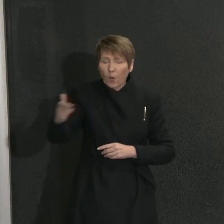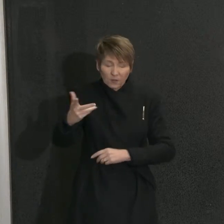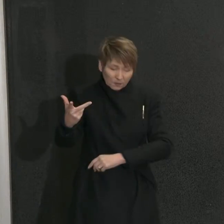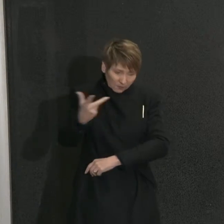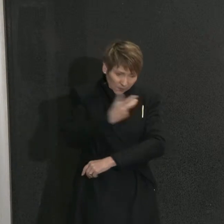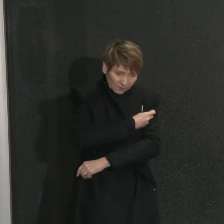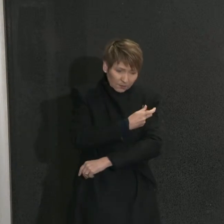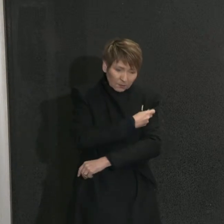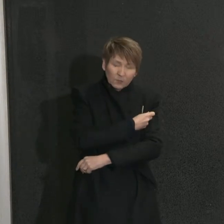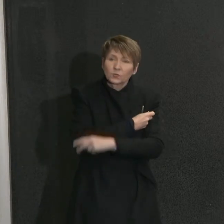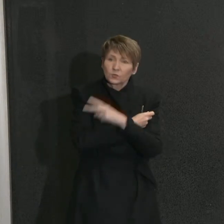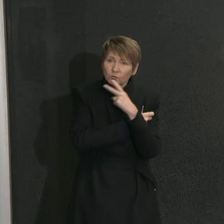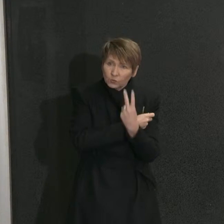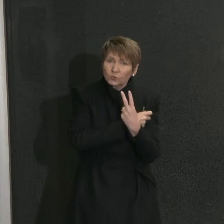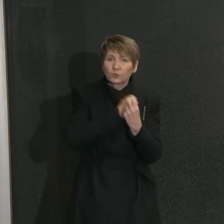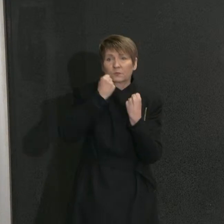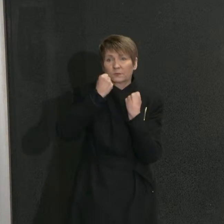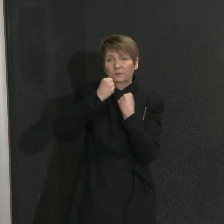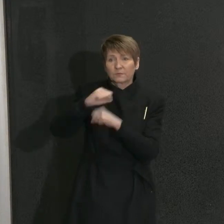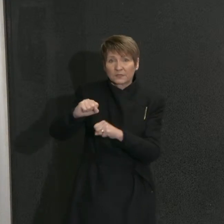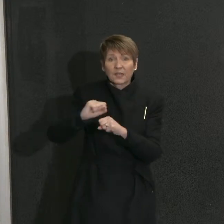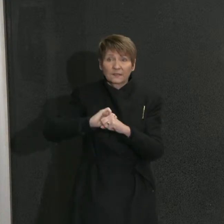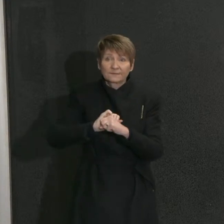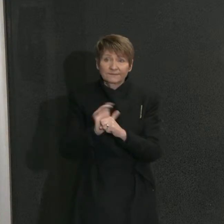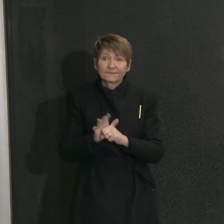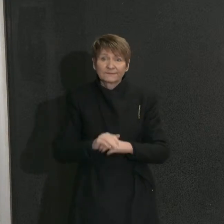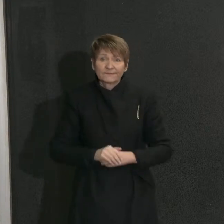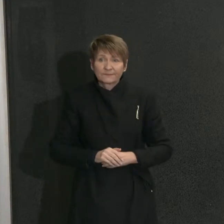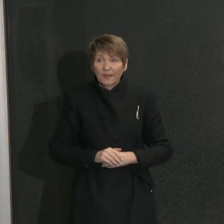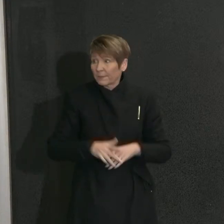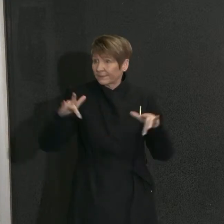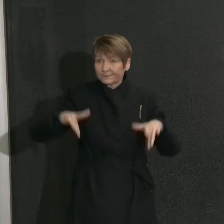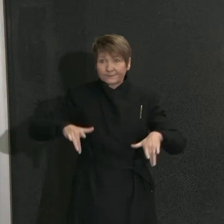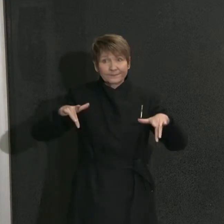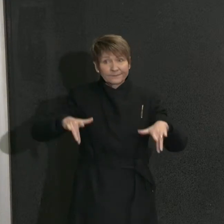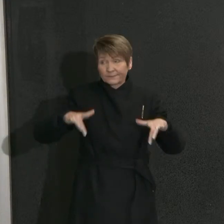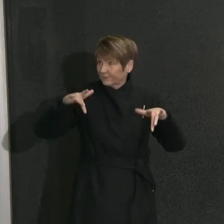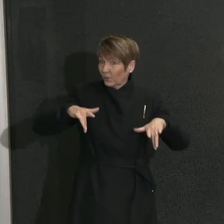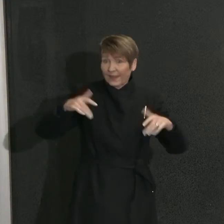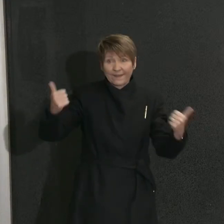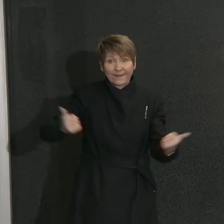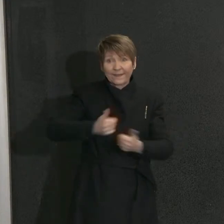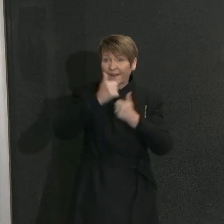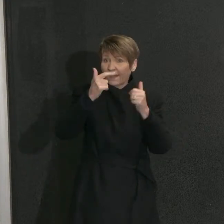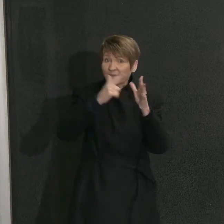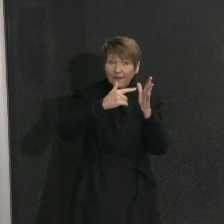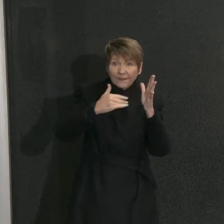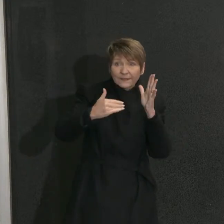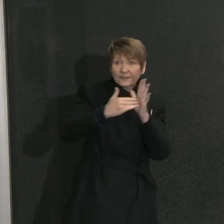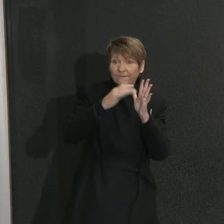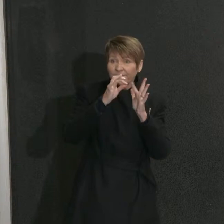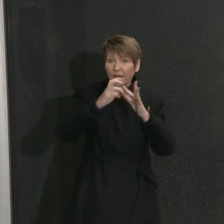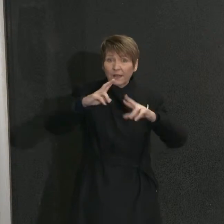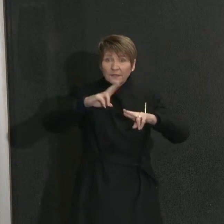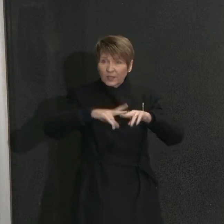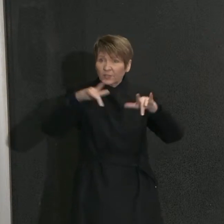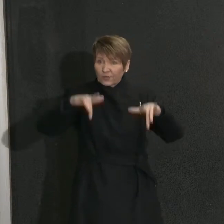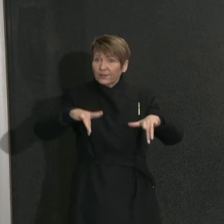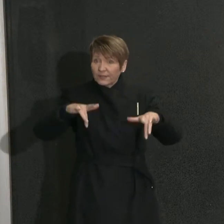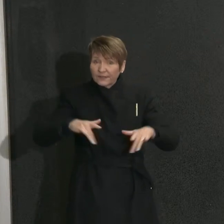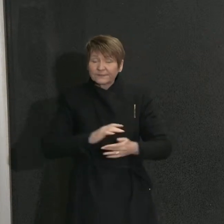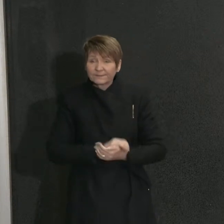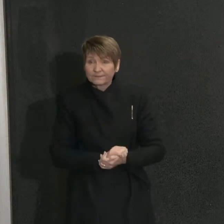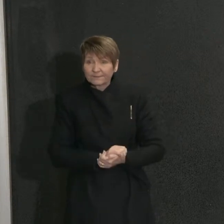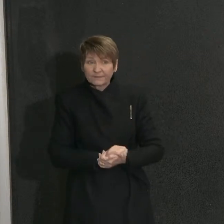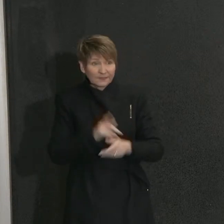this a sustainable model? Well, this is the only model we have. That's not just my view. That's the view of the PM. It's the